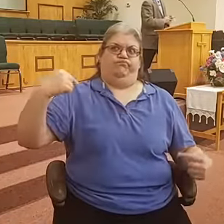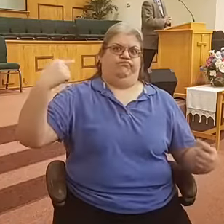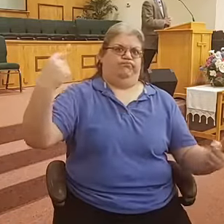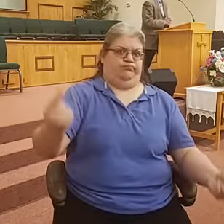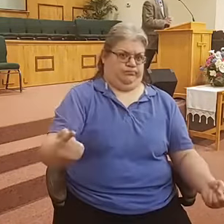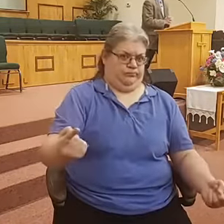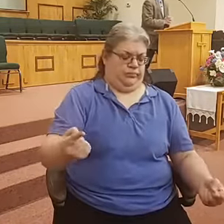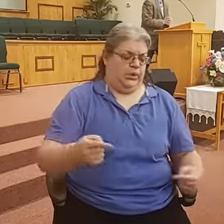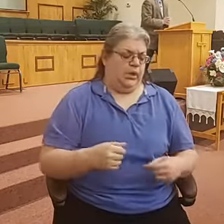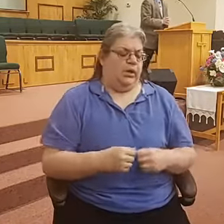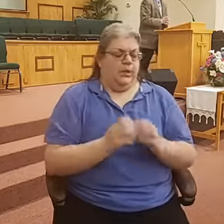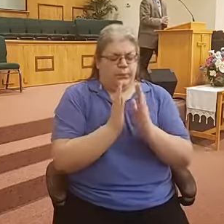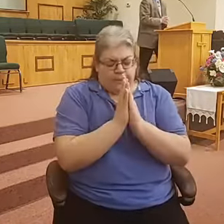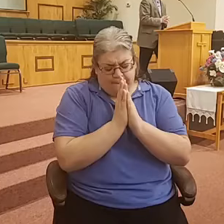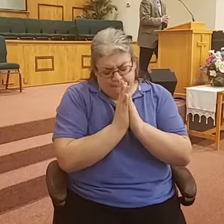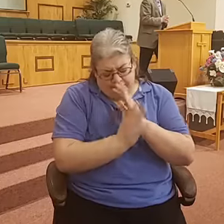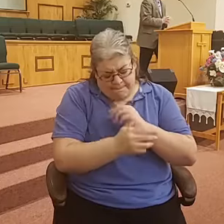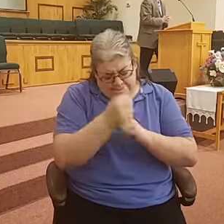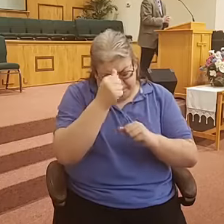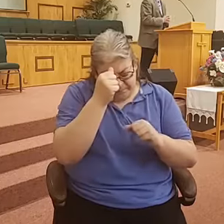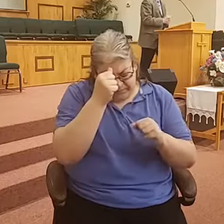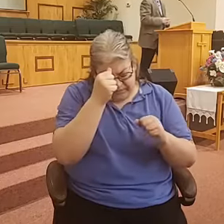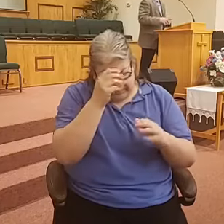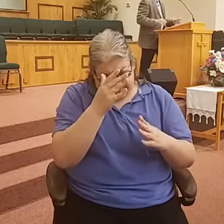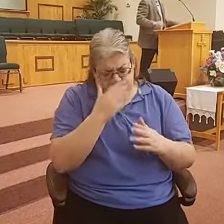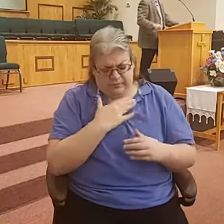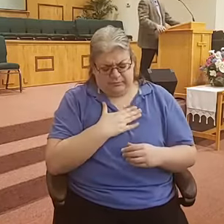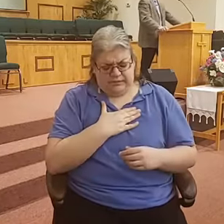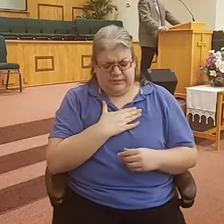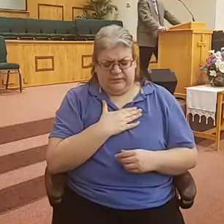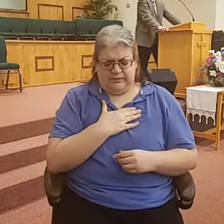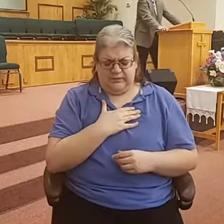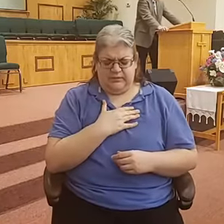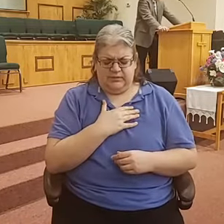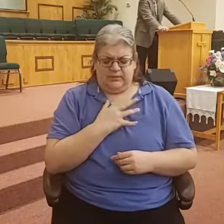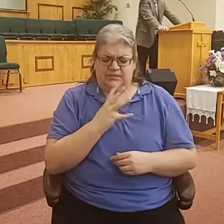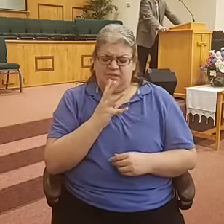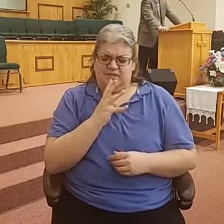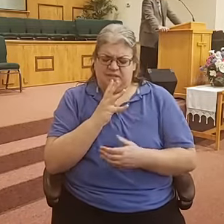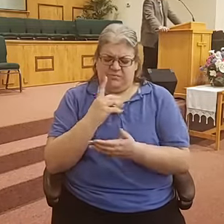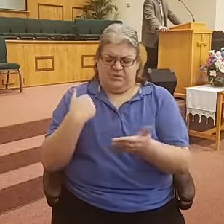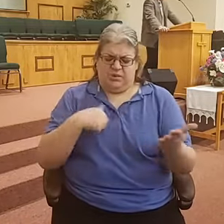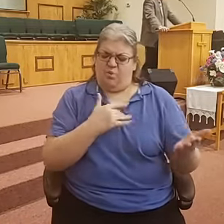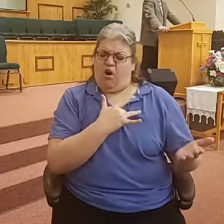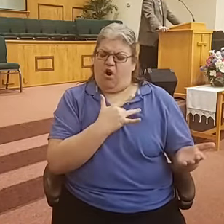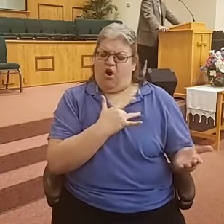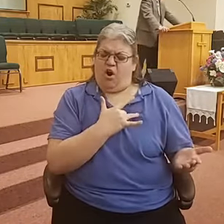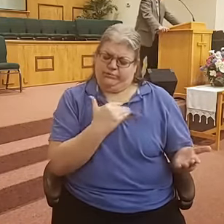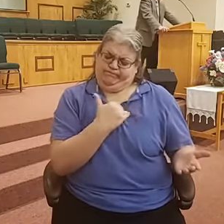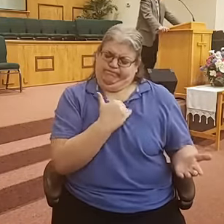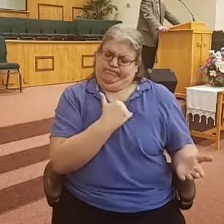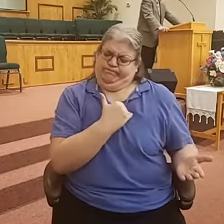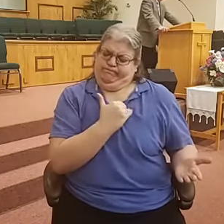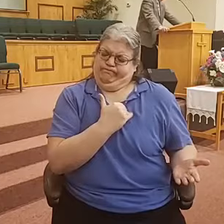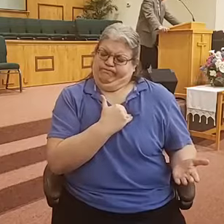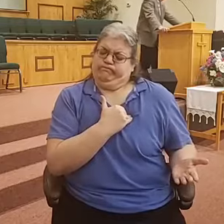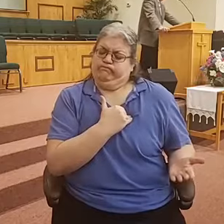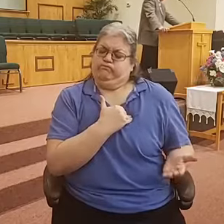going to pray. Father, we ask that you speak to our hearts now and give us understanding of your